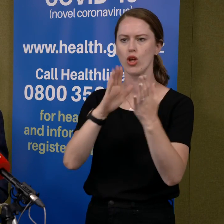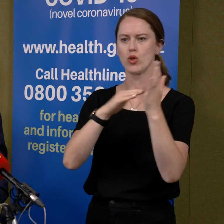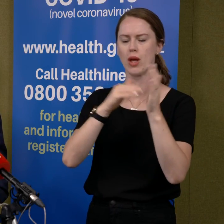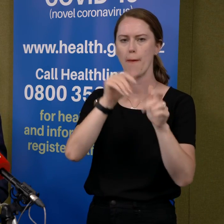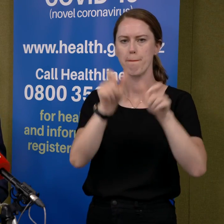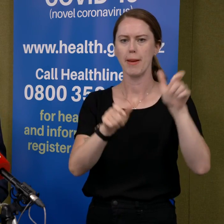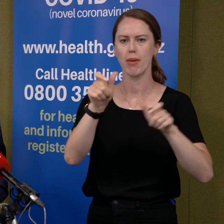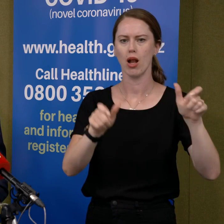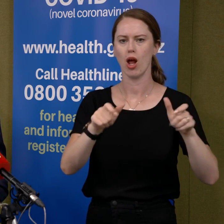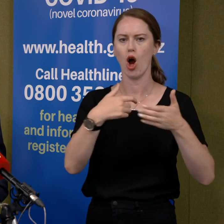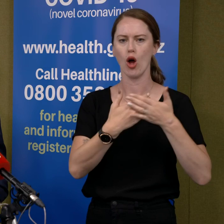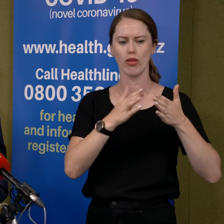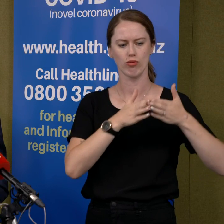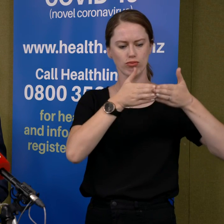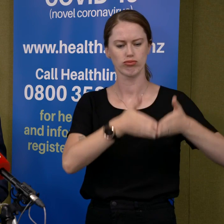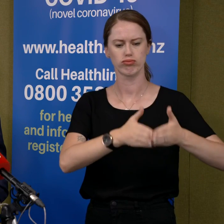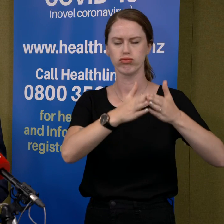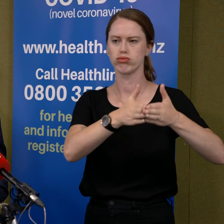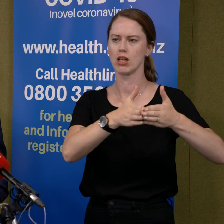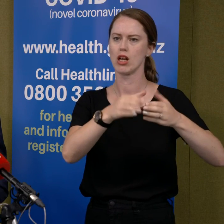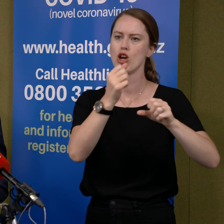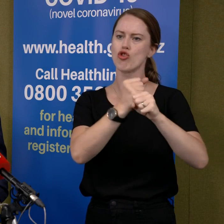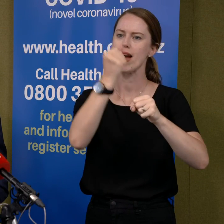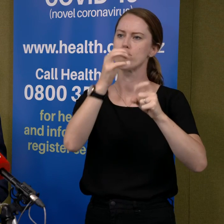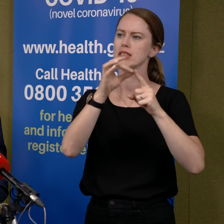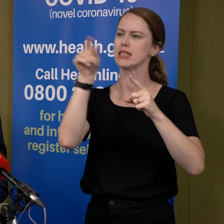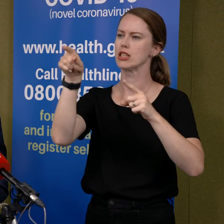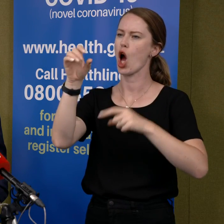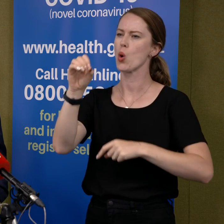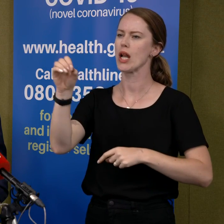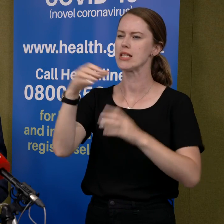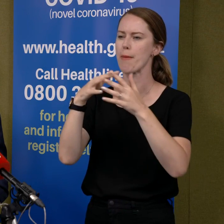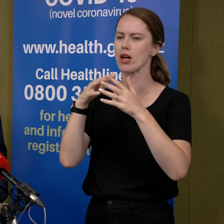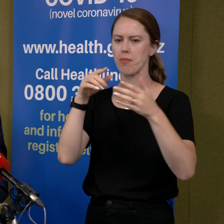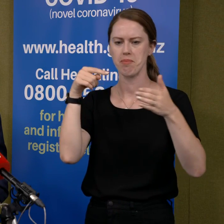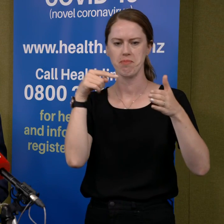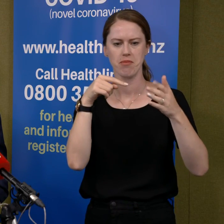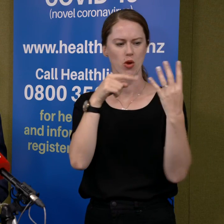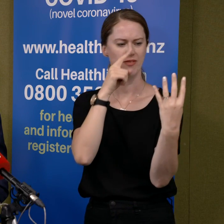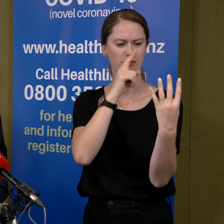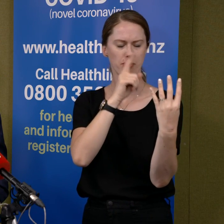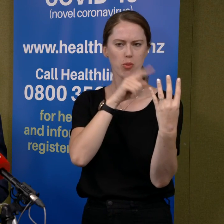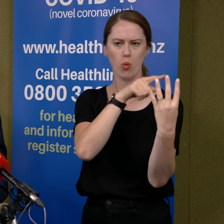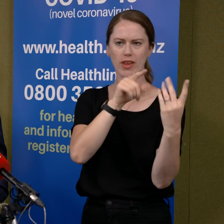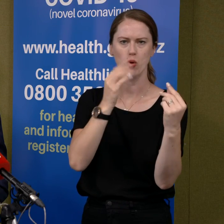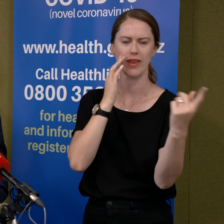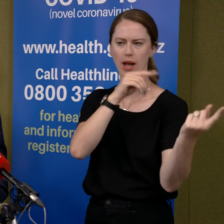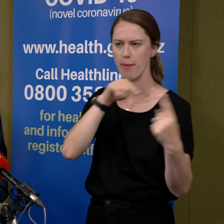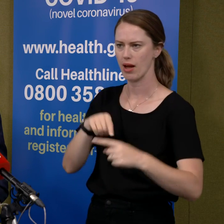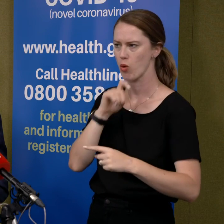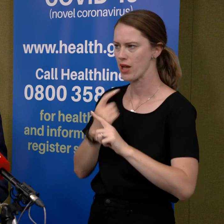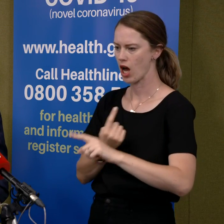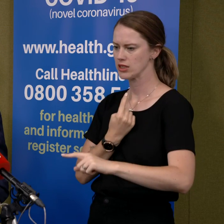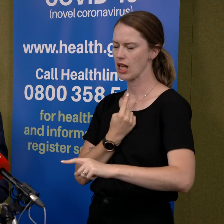on board that Grand Princess due to dock in Auckland, what will they be required to do with coming home? Will they be put